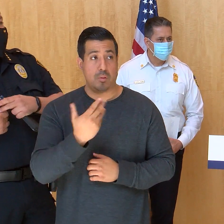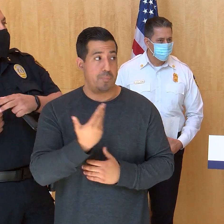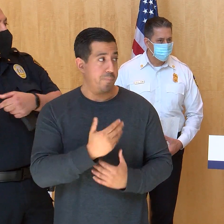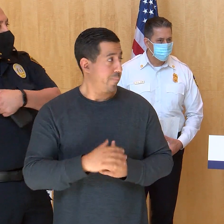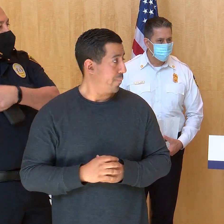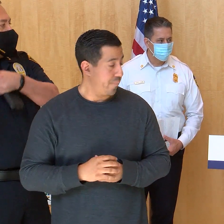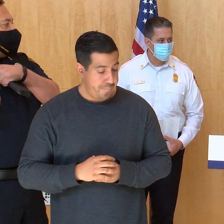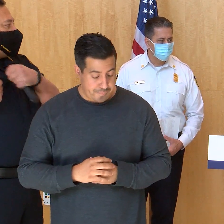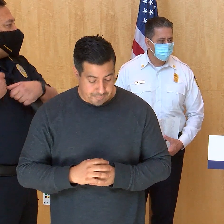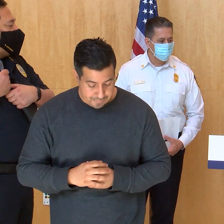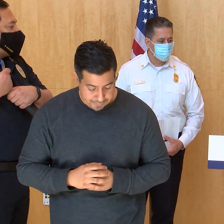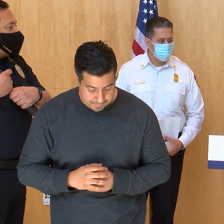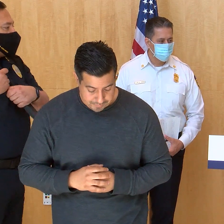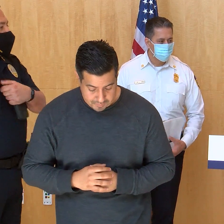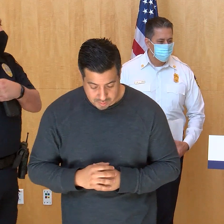Councilwoman.